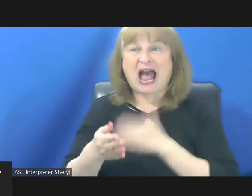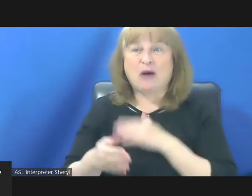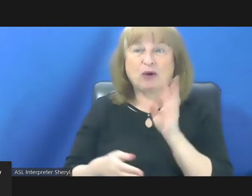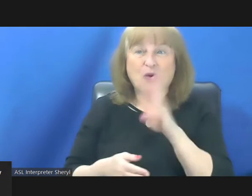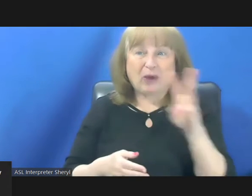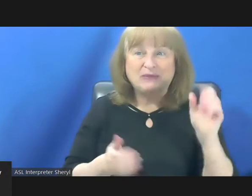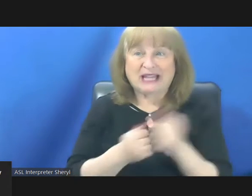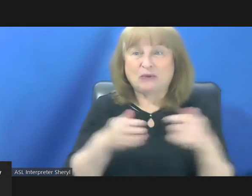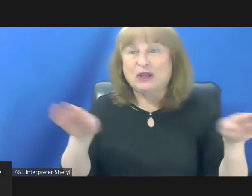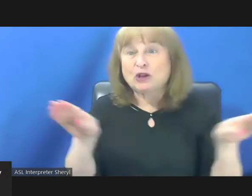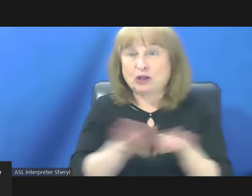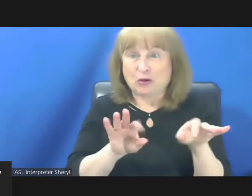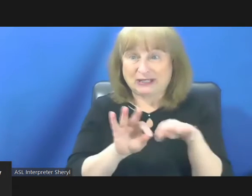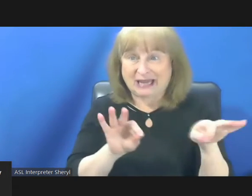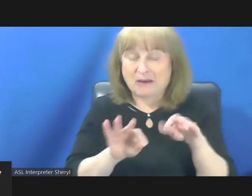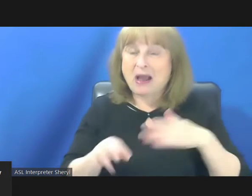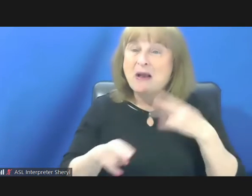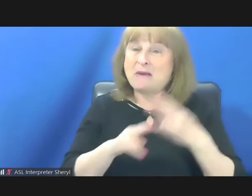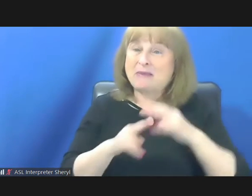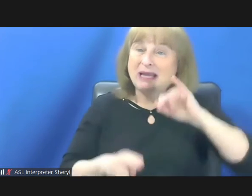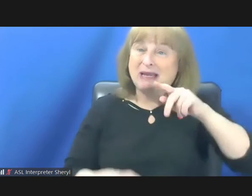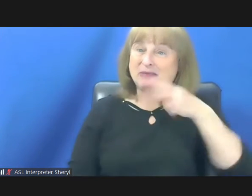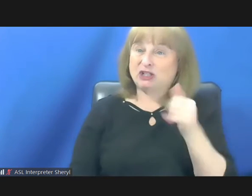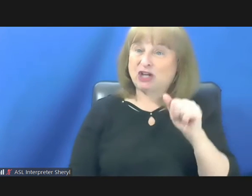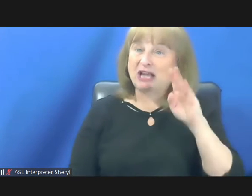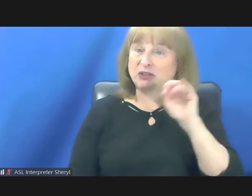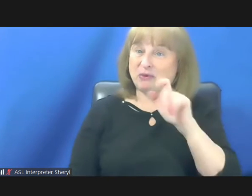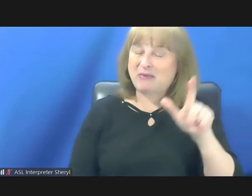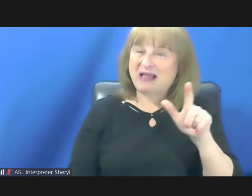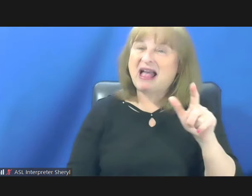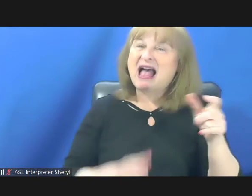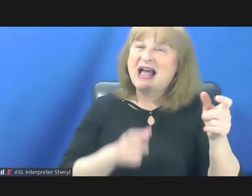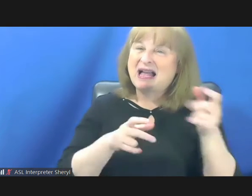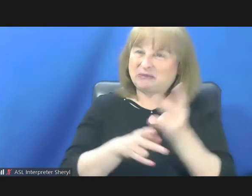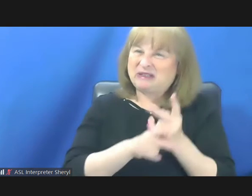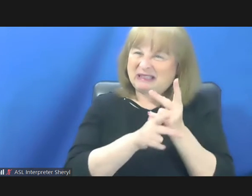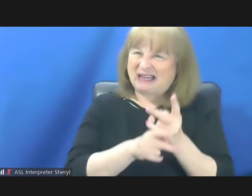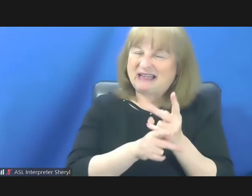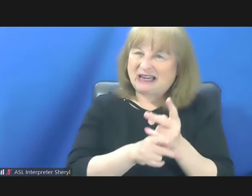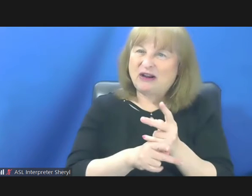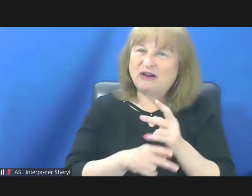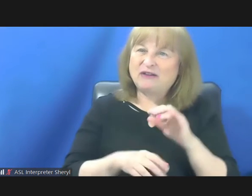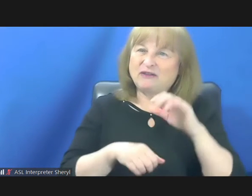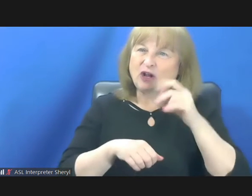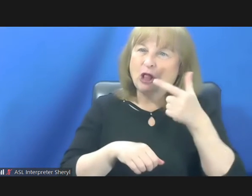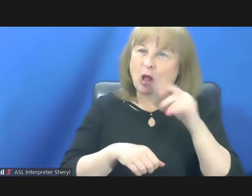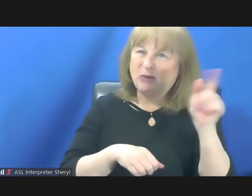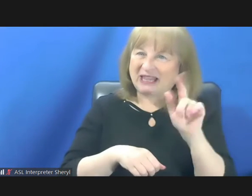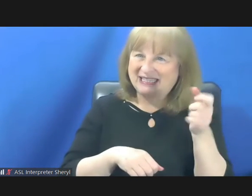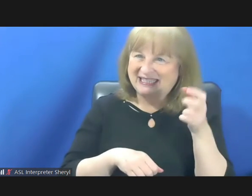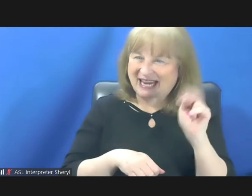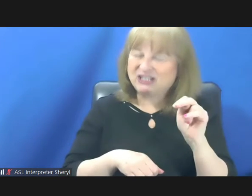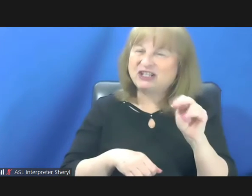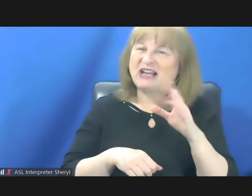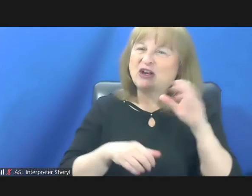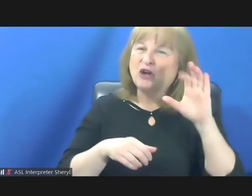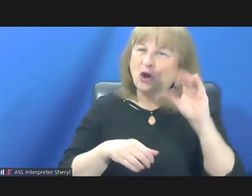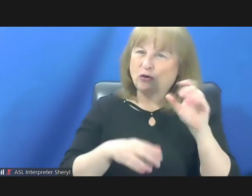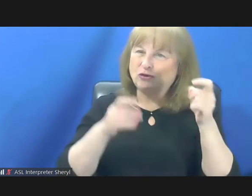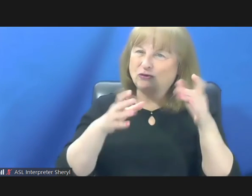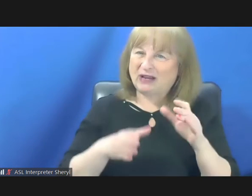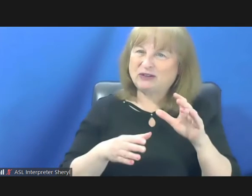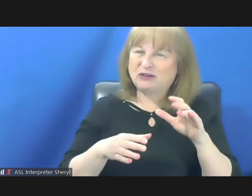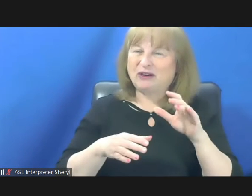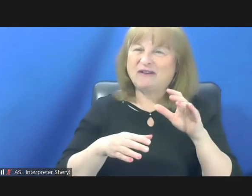closed captioning. My name is Joshua Bell, and I'm curator of globalization at the National Museum of Natural History and co-director of the Mother Tongue